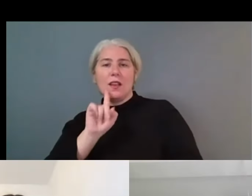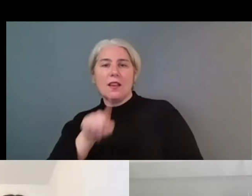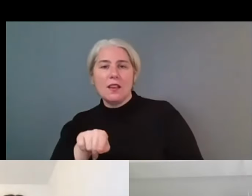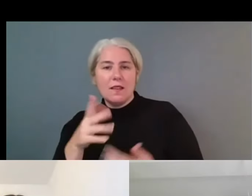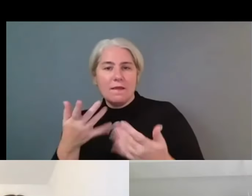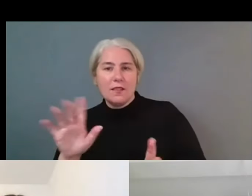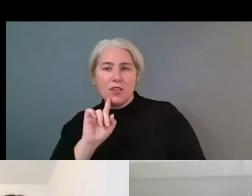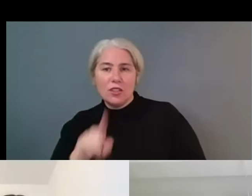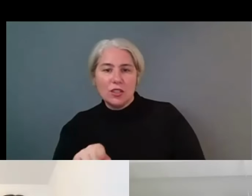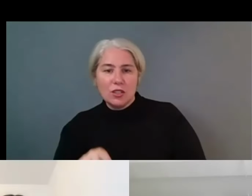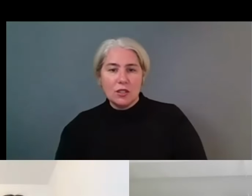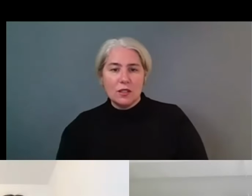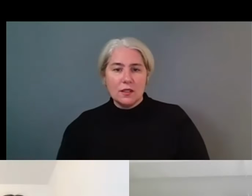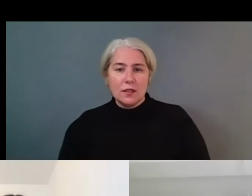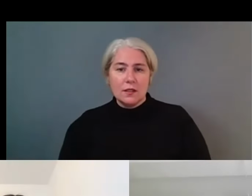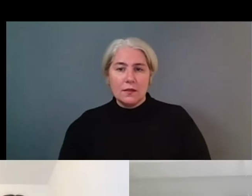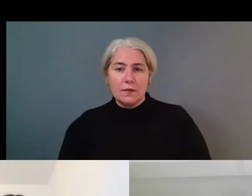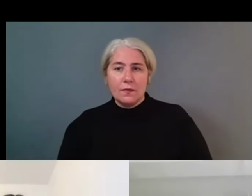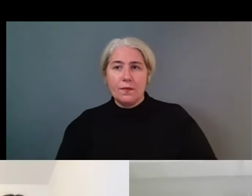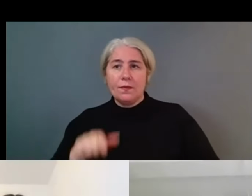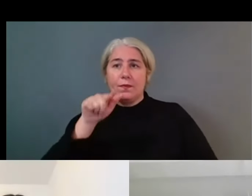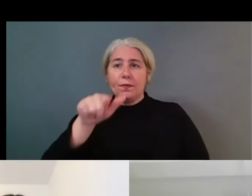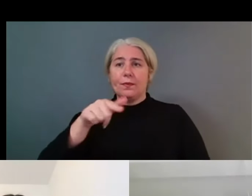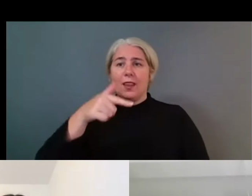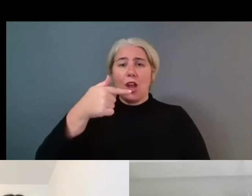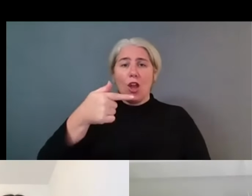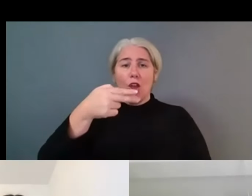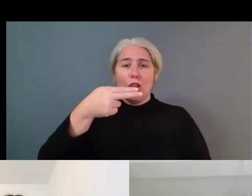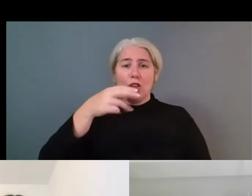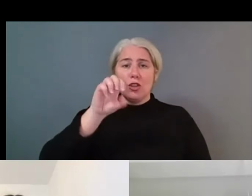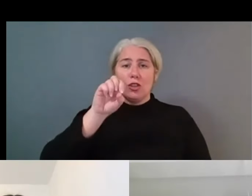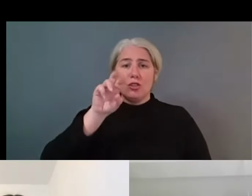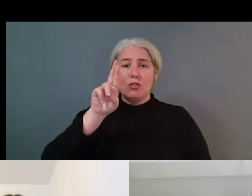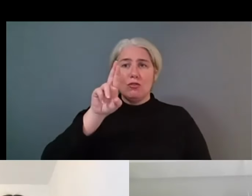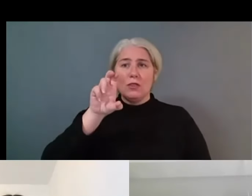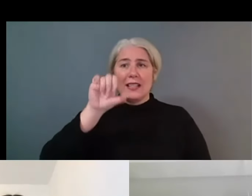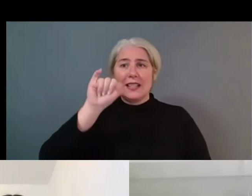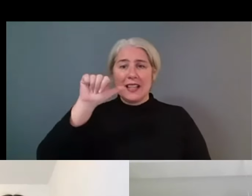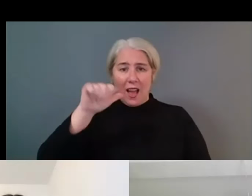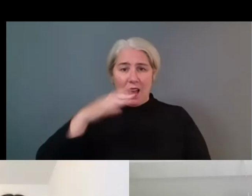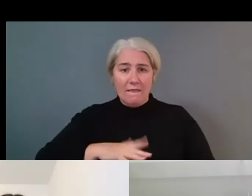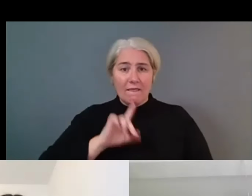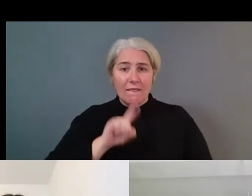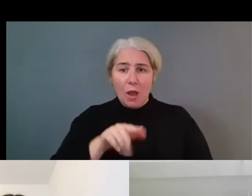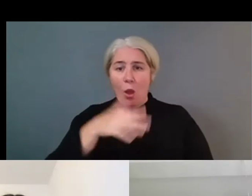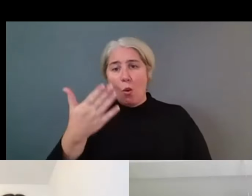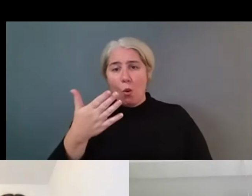if Teresa or Jonas, you have anything to add. You can speak now.